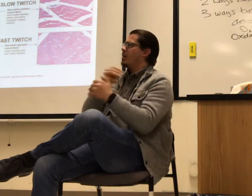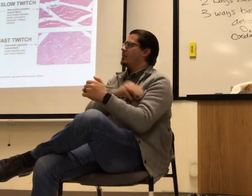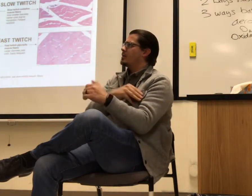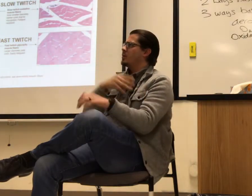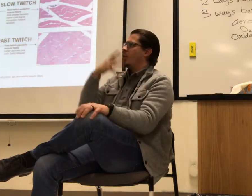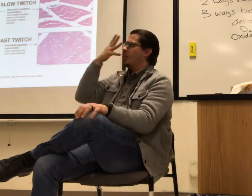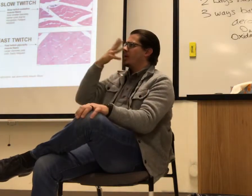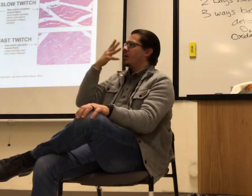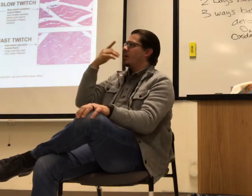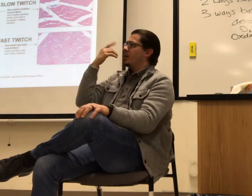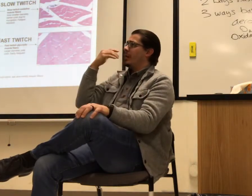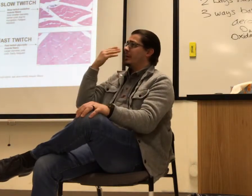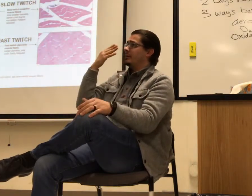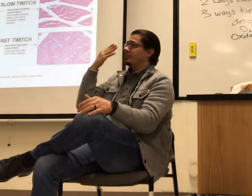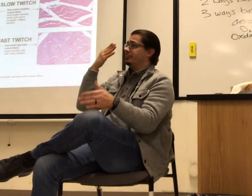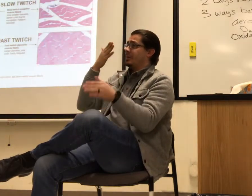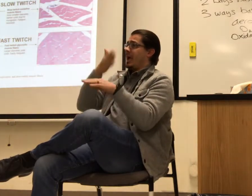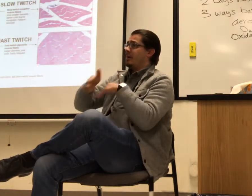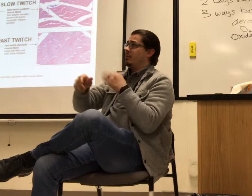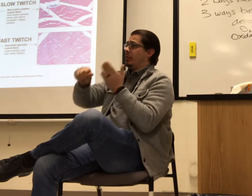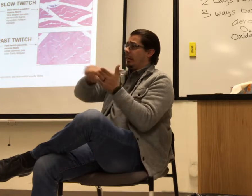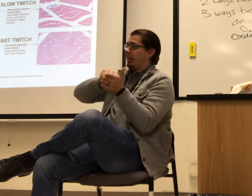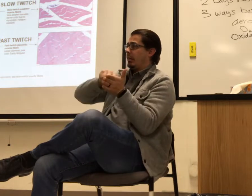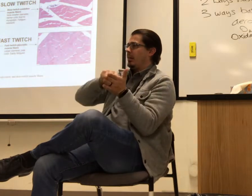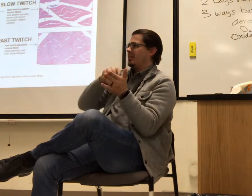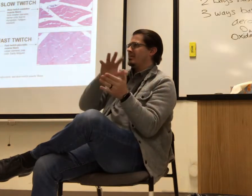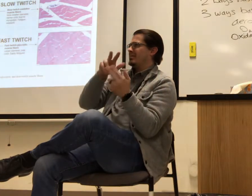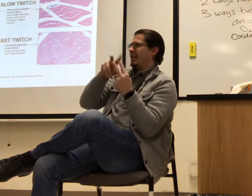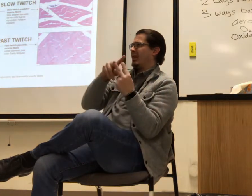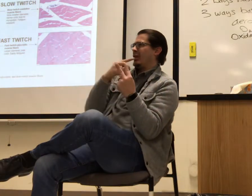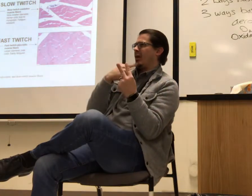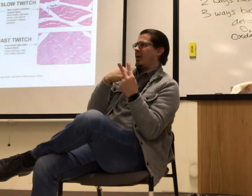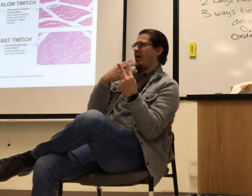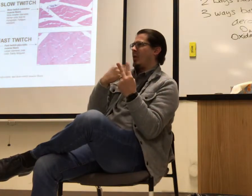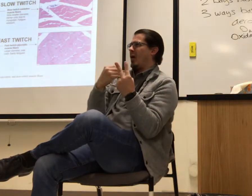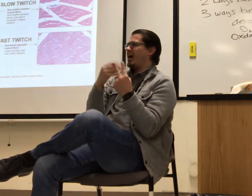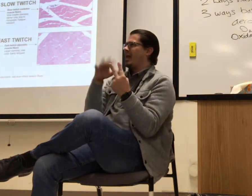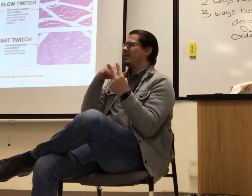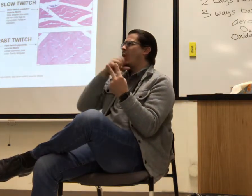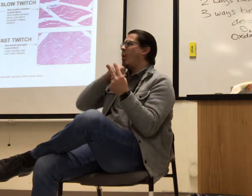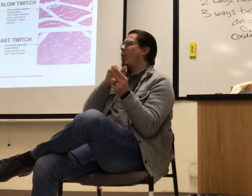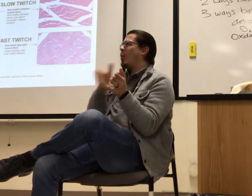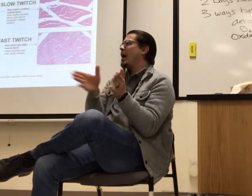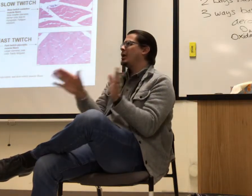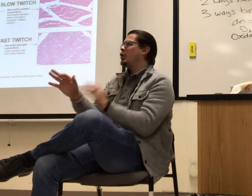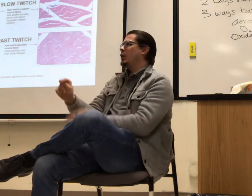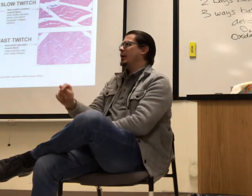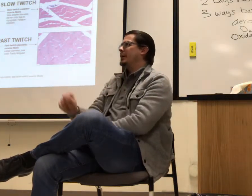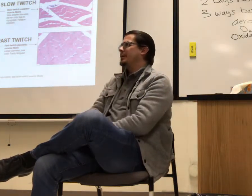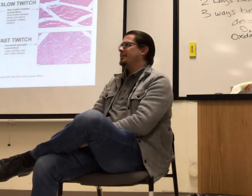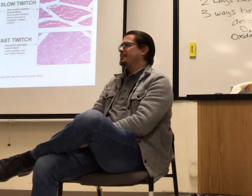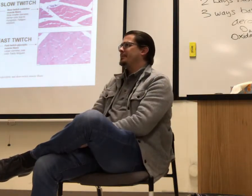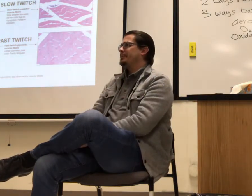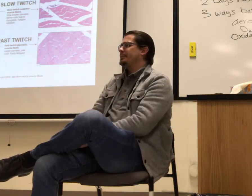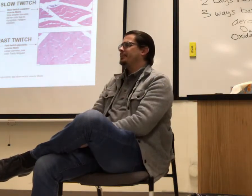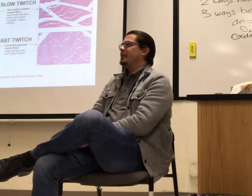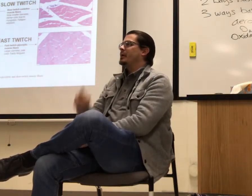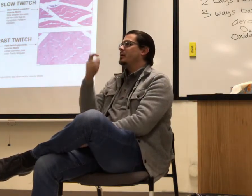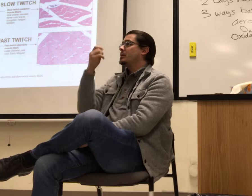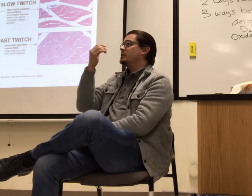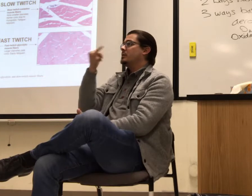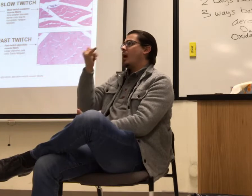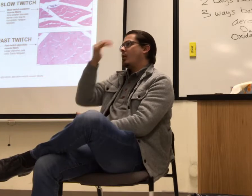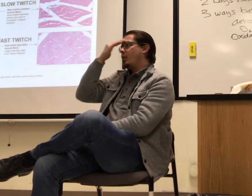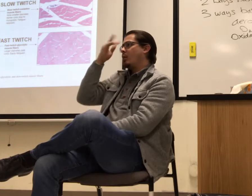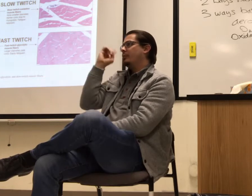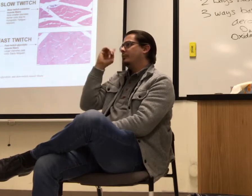fresh dissection. It was kind of red or white. And that's kind of an antiquated way to do it, because we know this